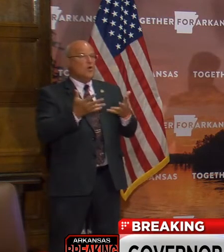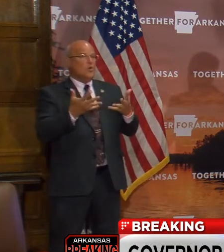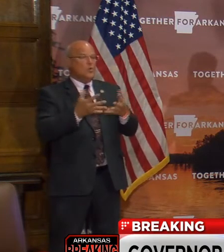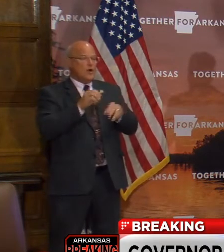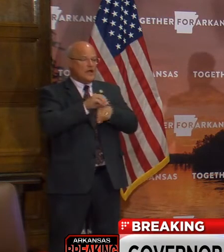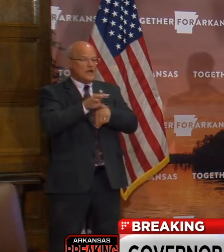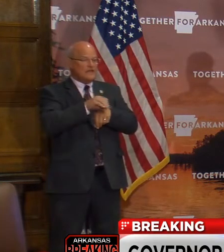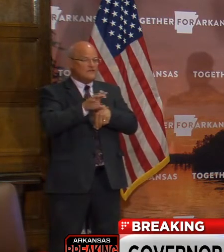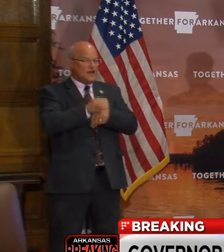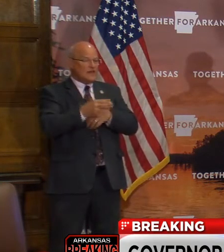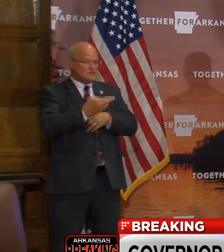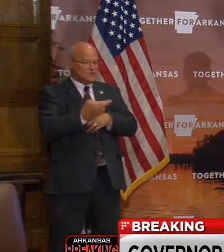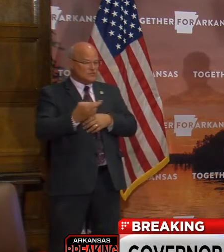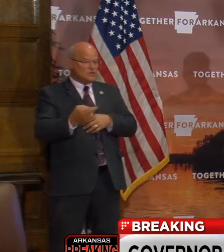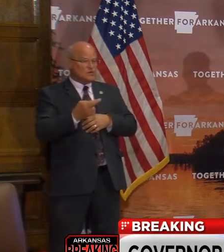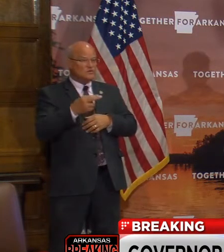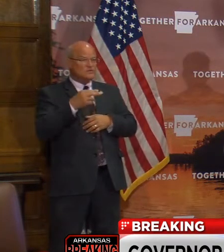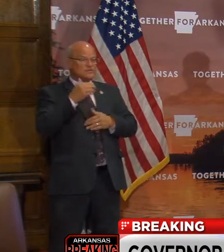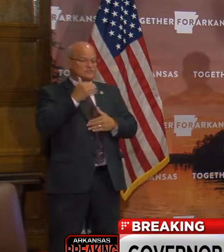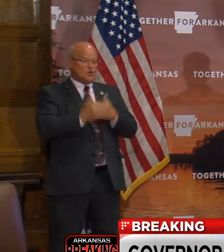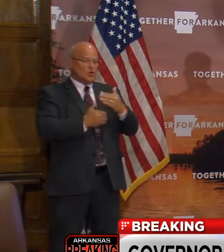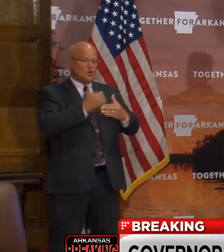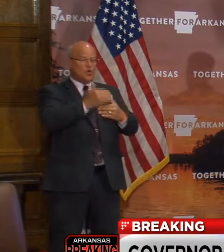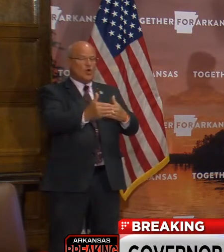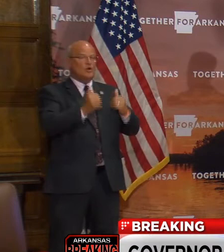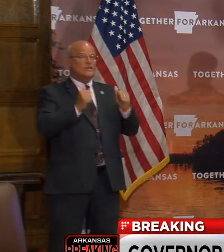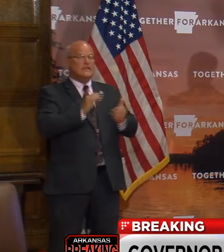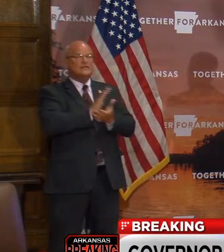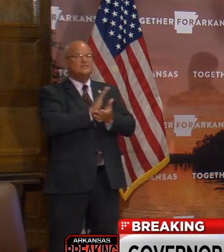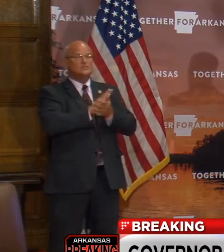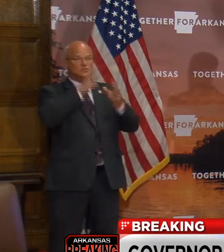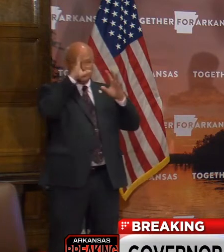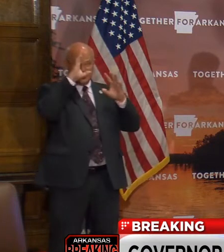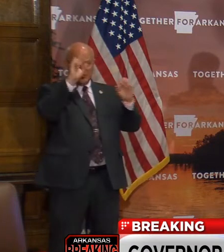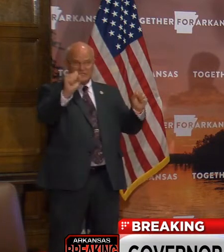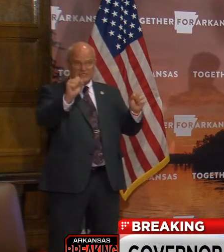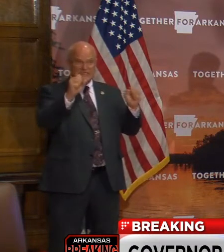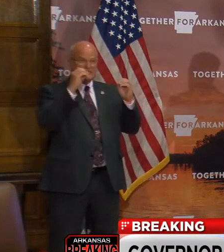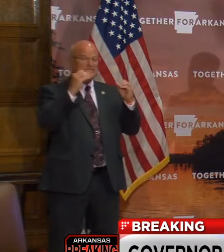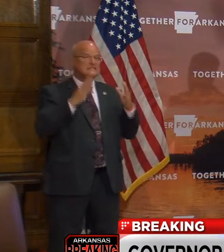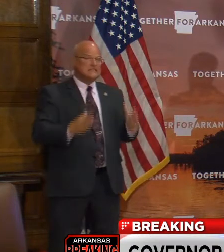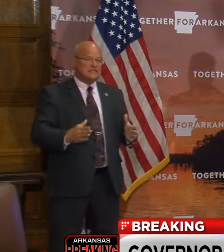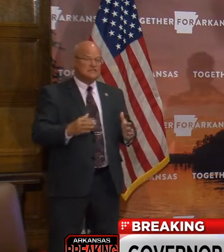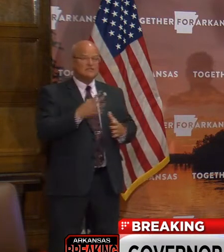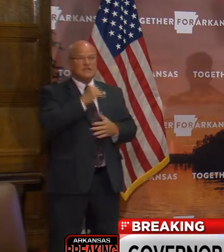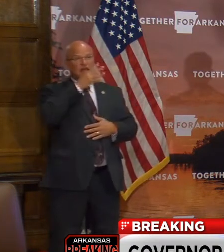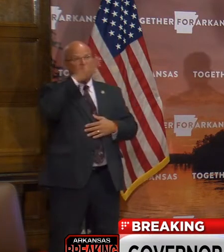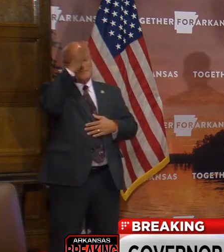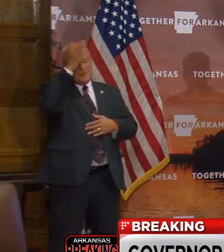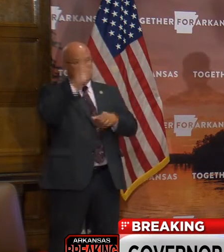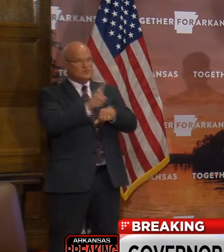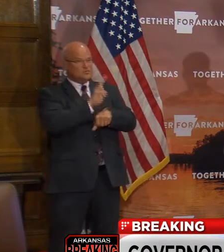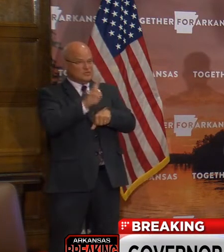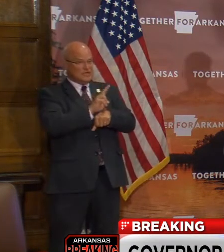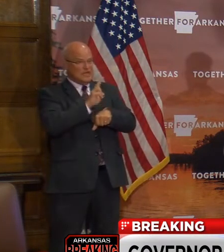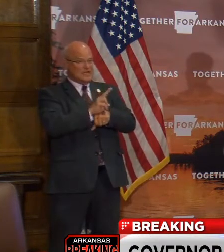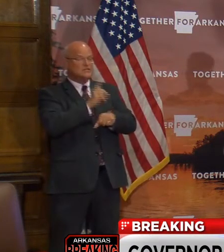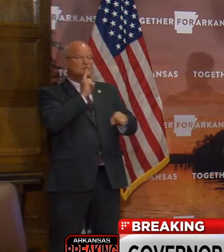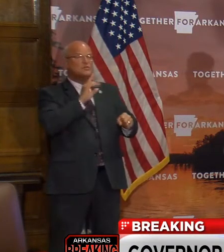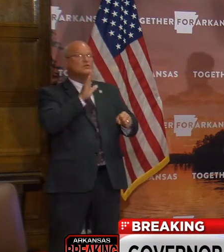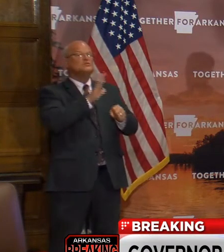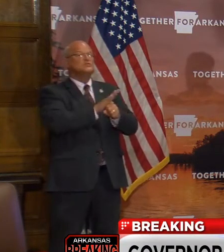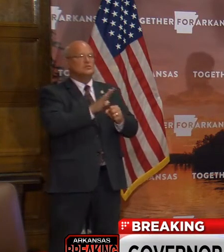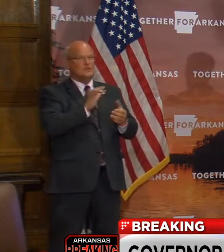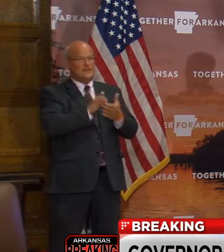advice, resources, and protocols can school superintendents, teachers, and parents utilize to ensure